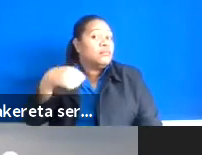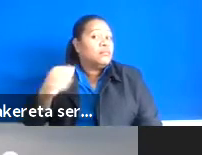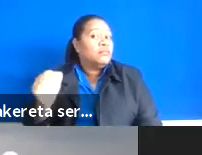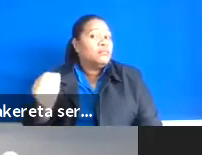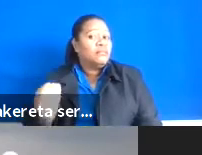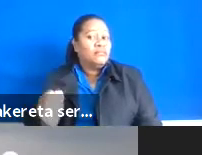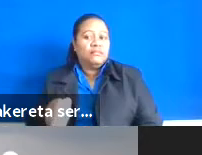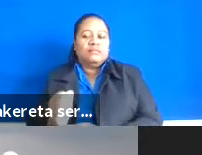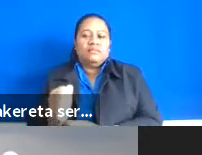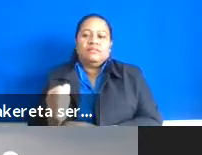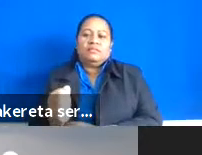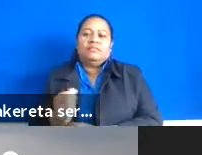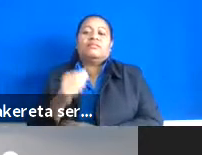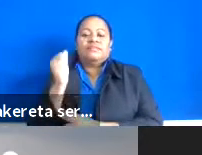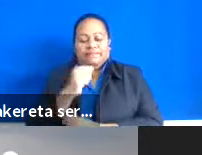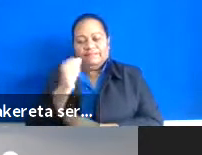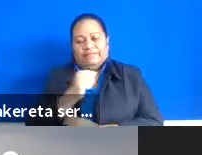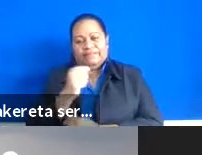Yes.